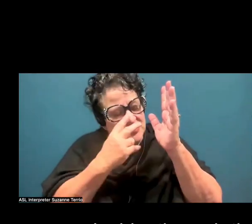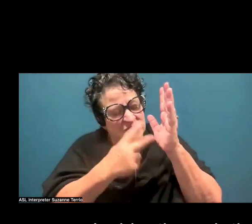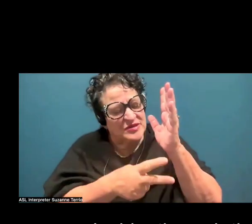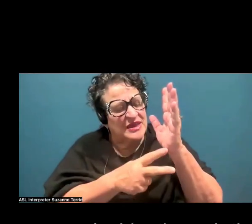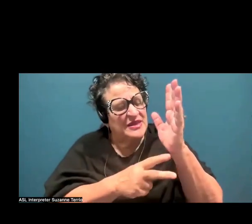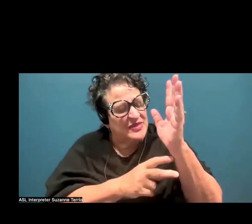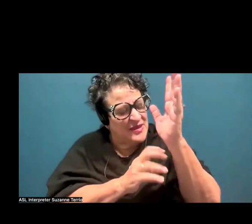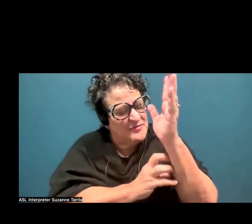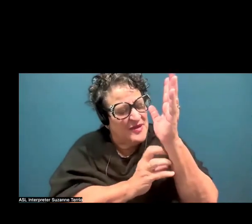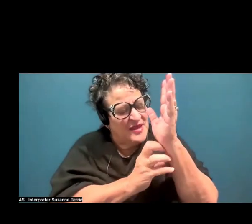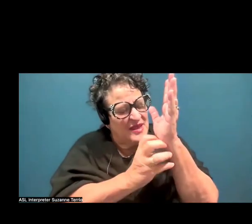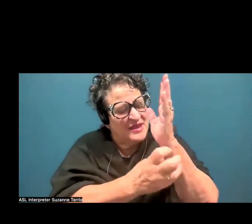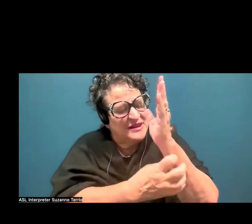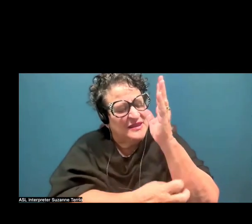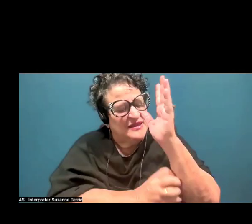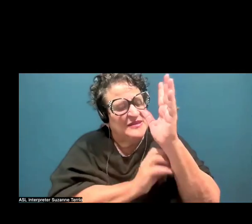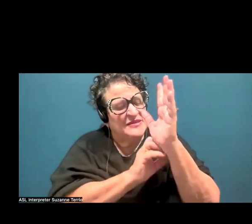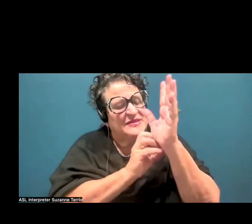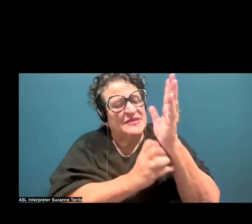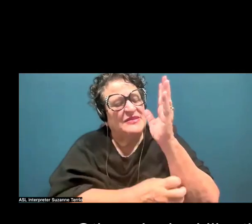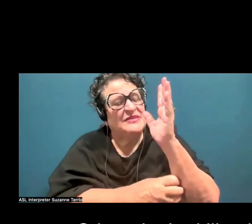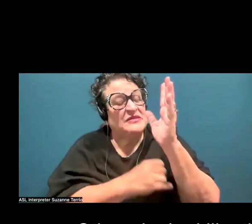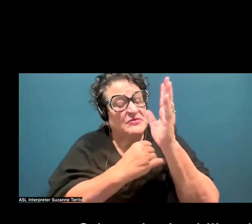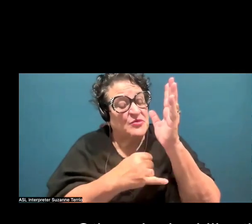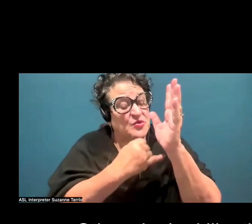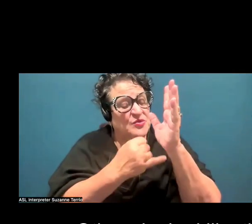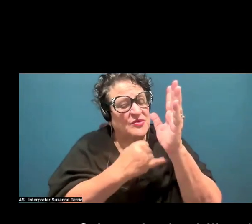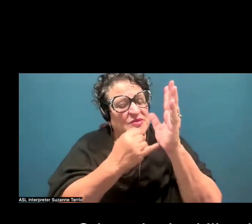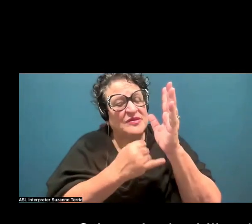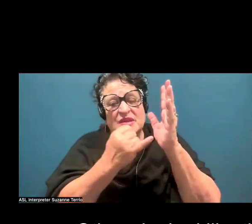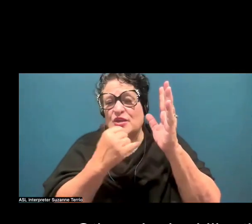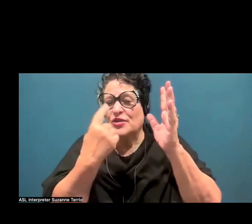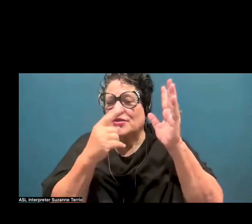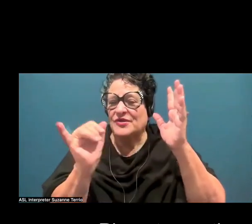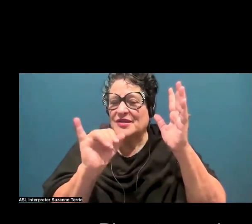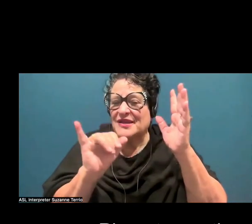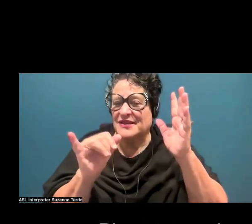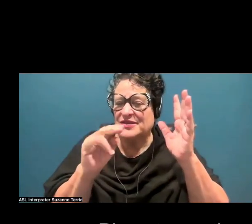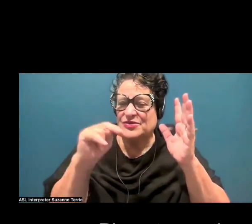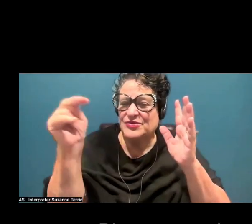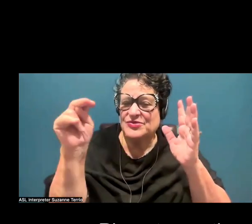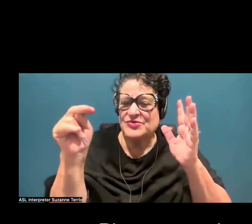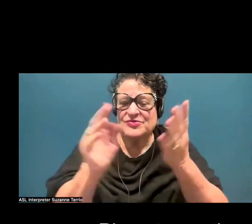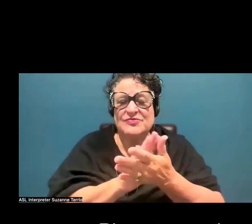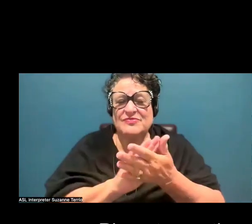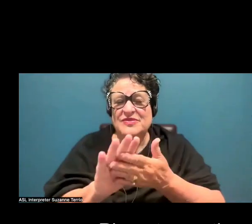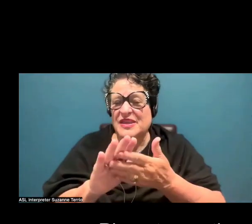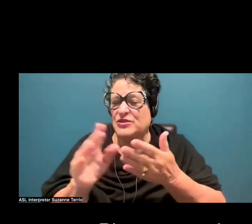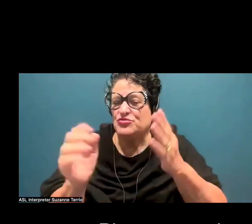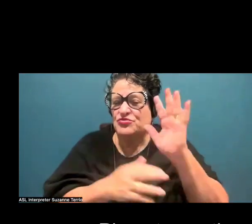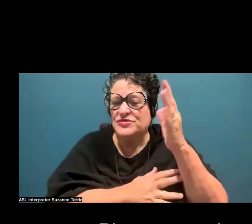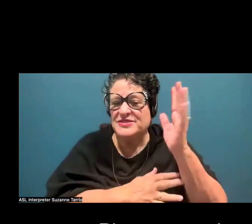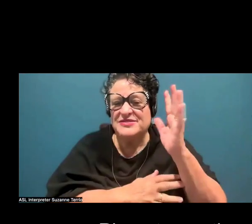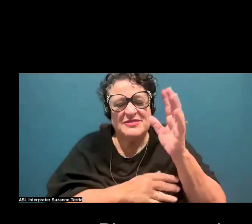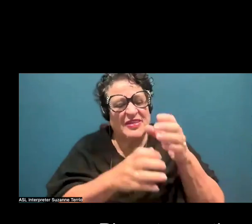clockwork bodies, gears turning, spools winding. Others looked like the ones they had up north. Plane trees, they were called, their trunks